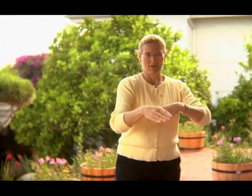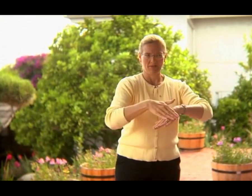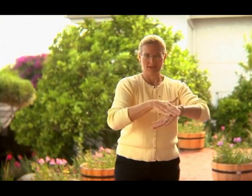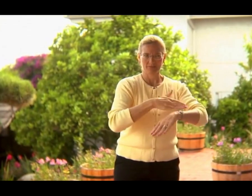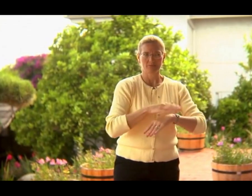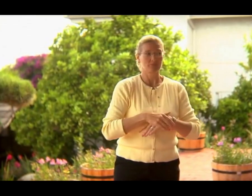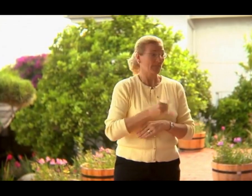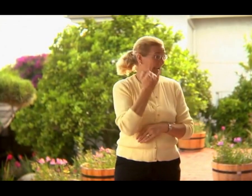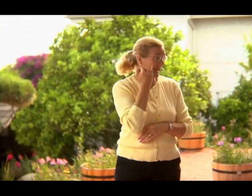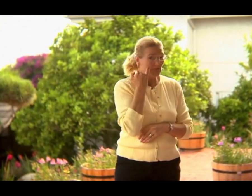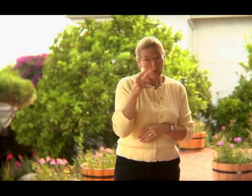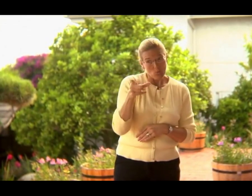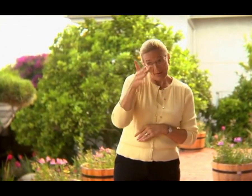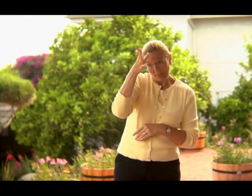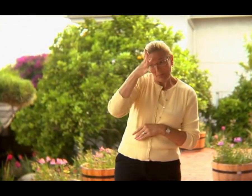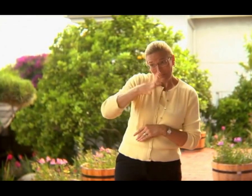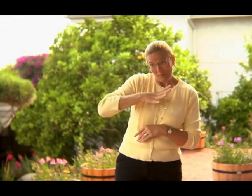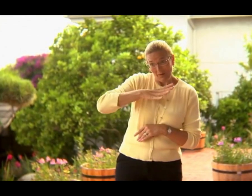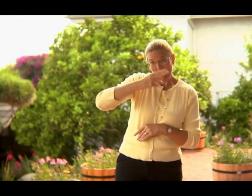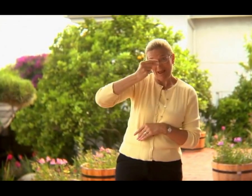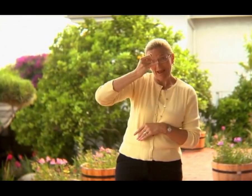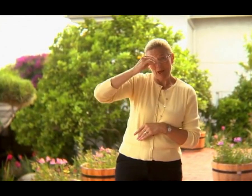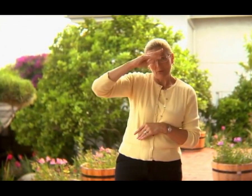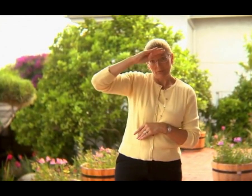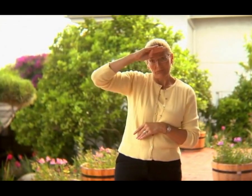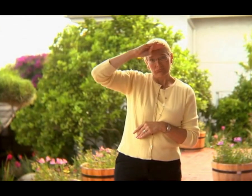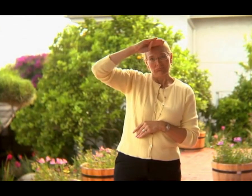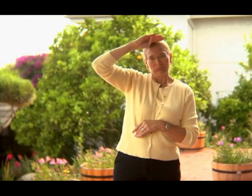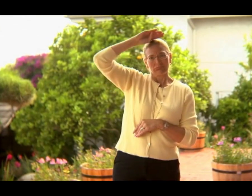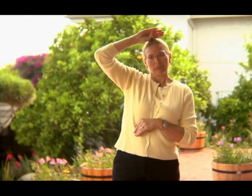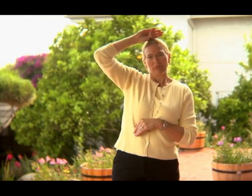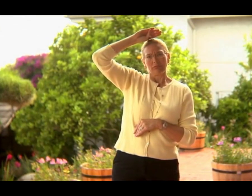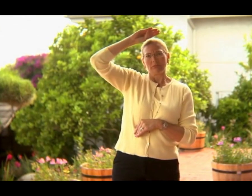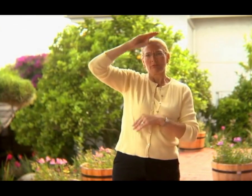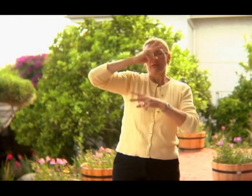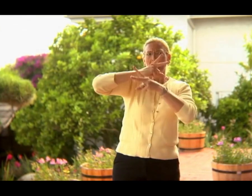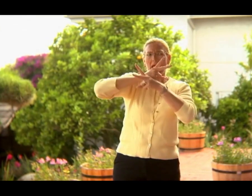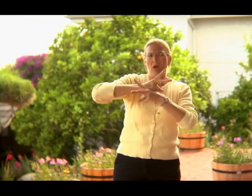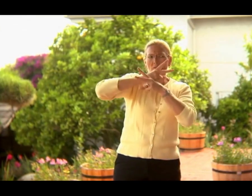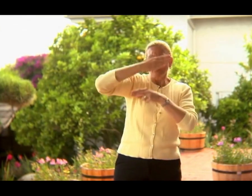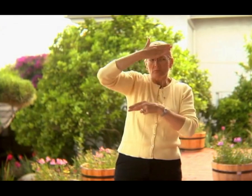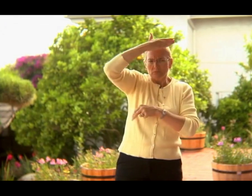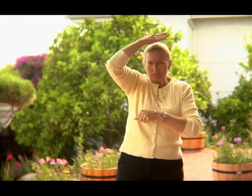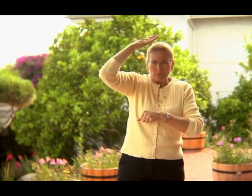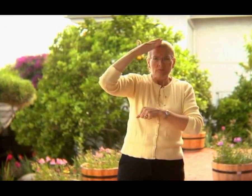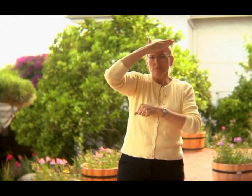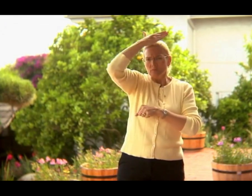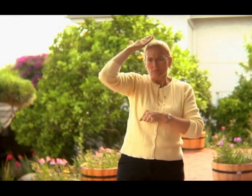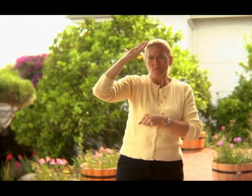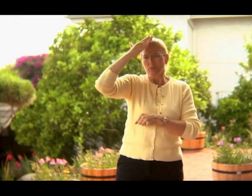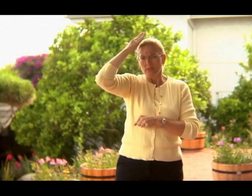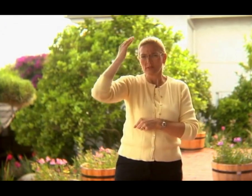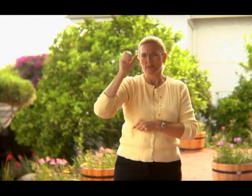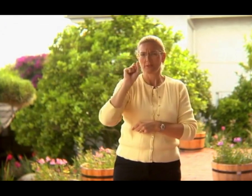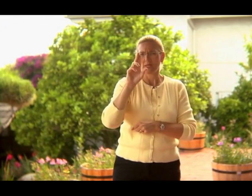hands. If you have a receding hairline, you will need to be especially careful to protect the top of your head.